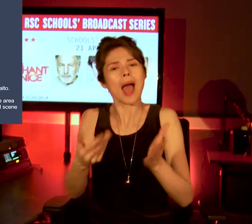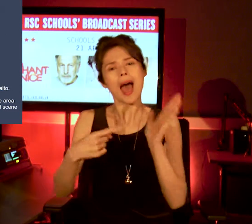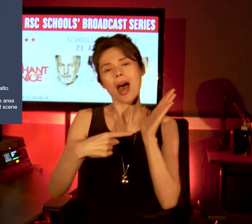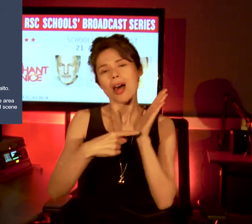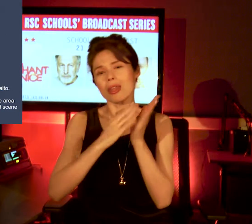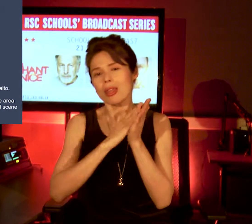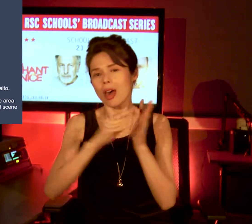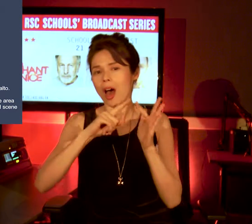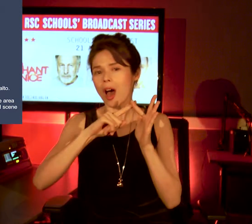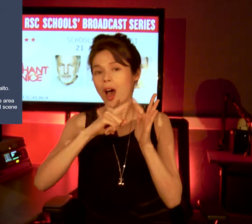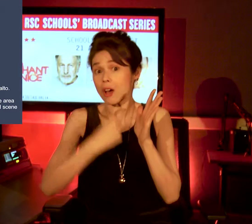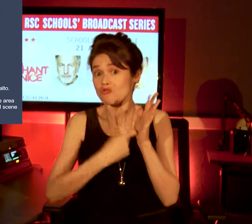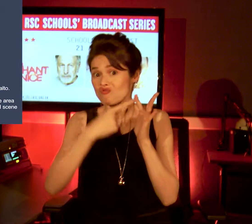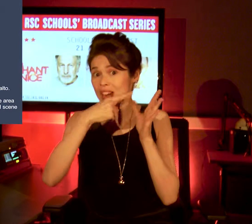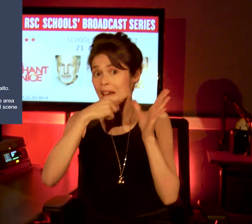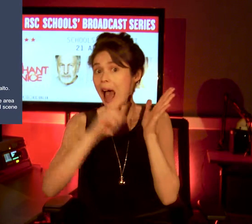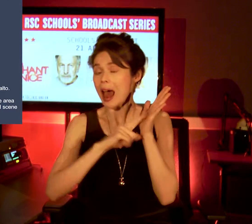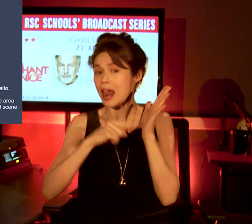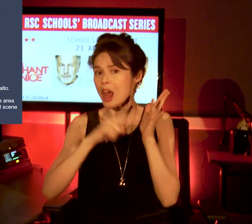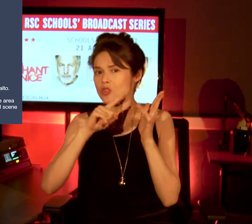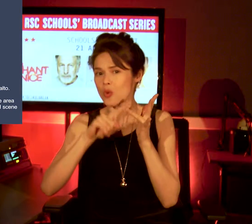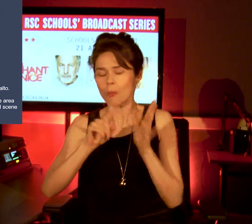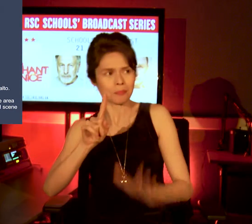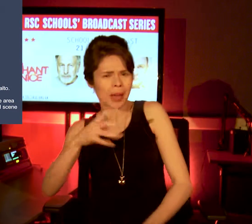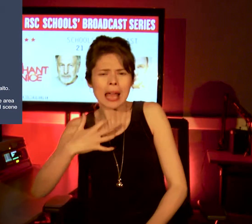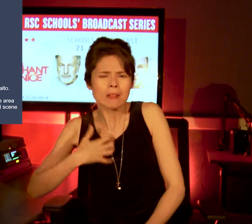The other location that we hear mentioned is the Rialto.